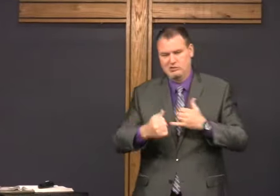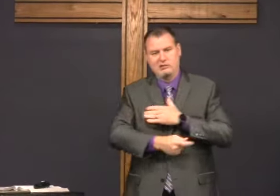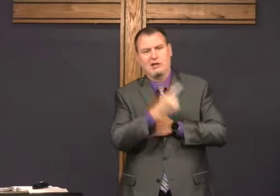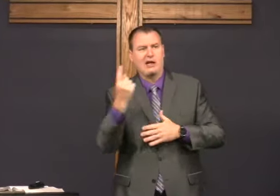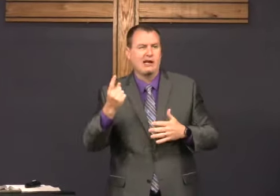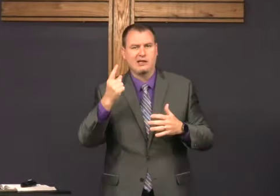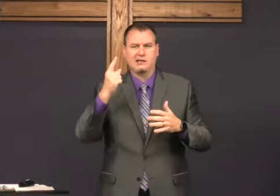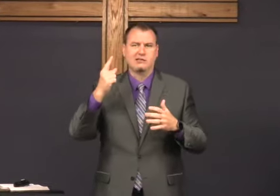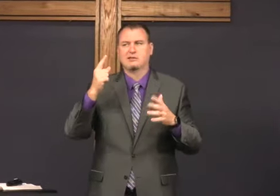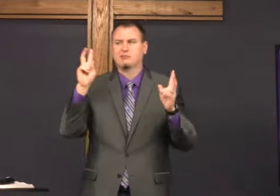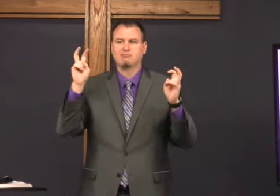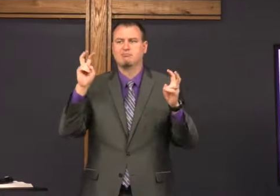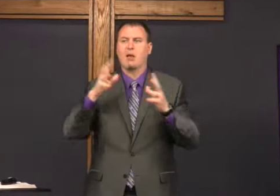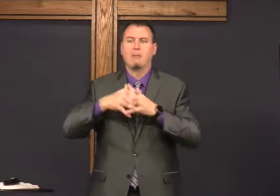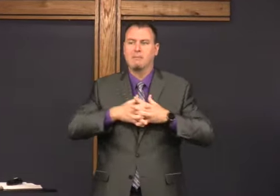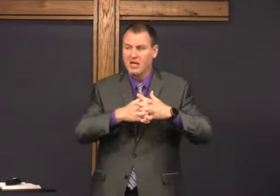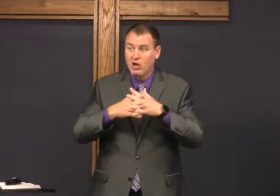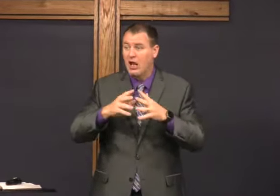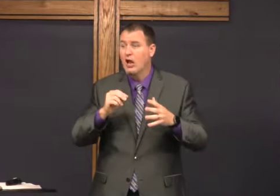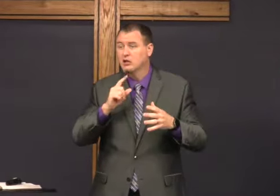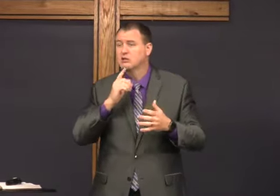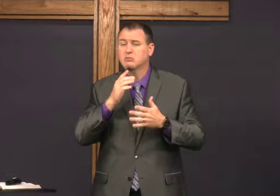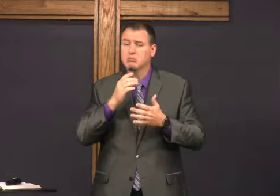today's culture in America,